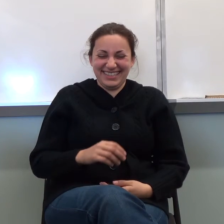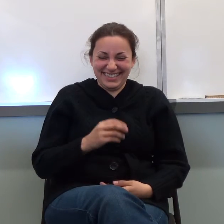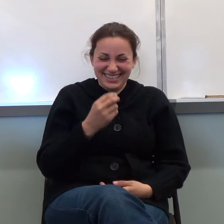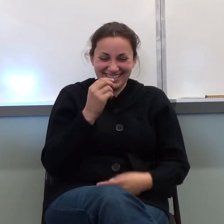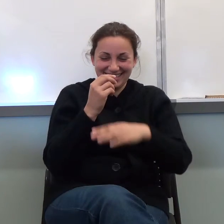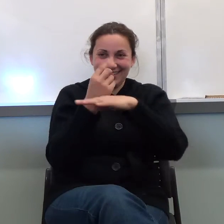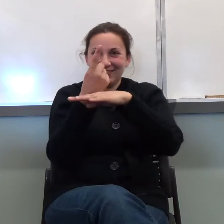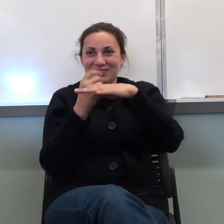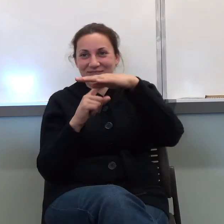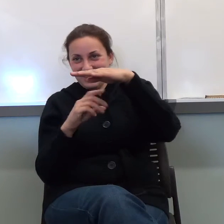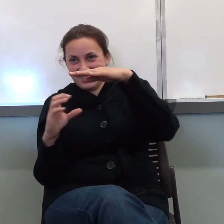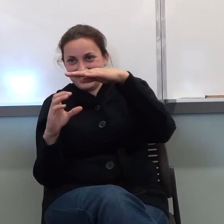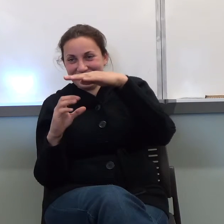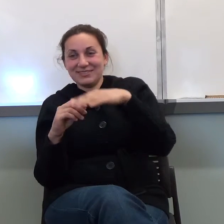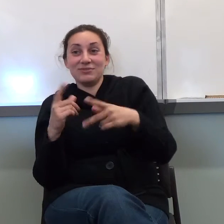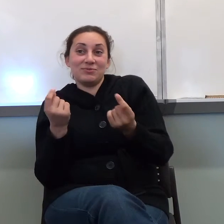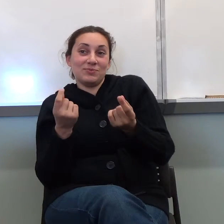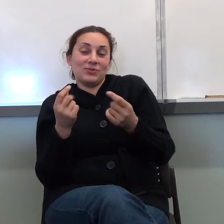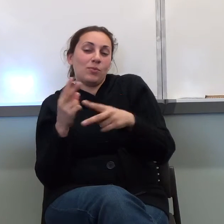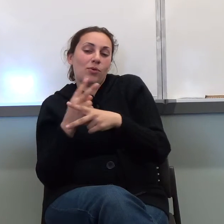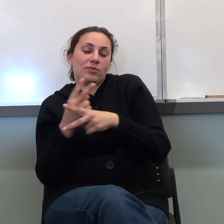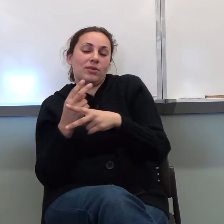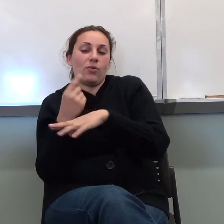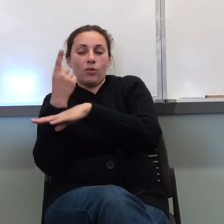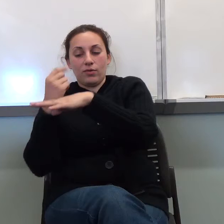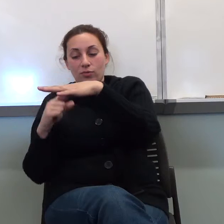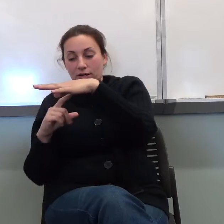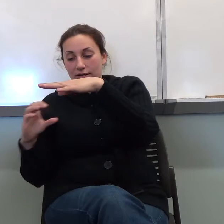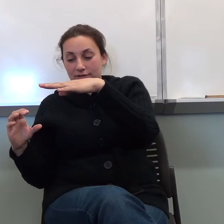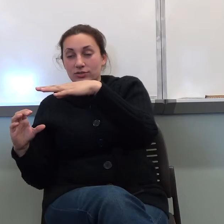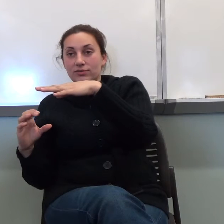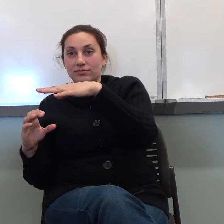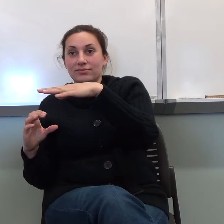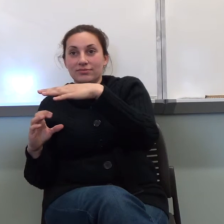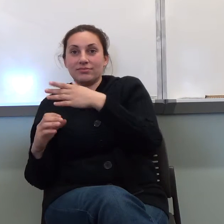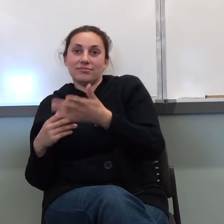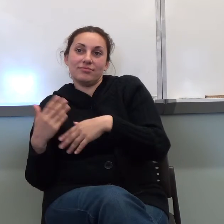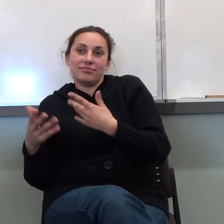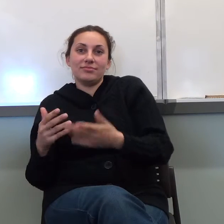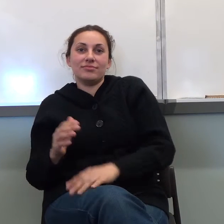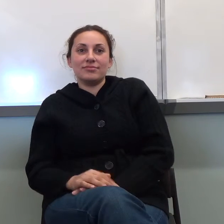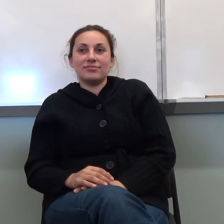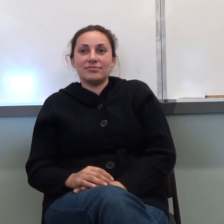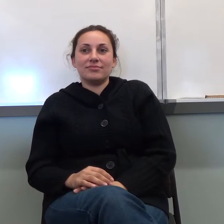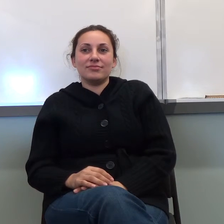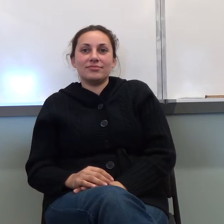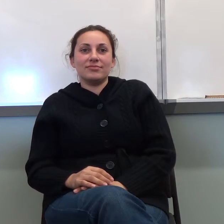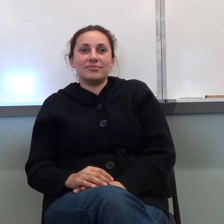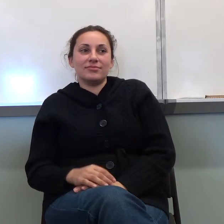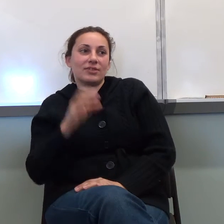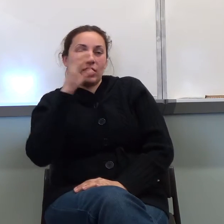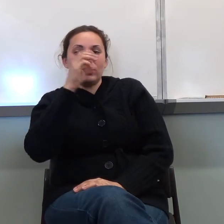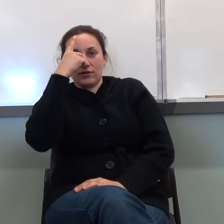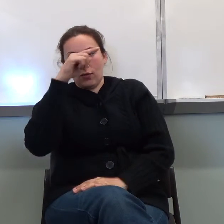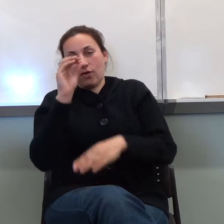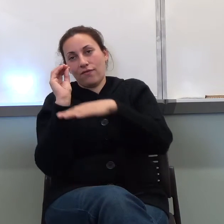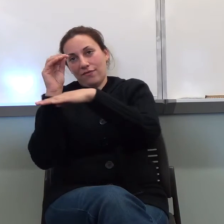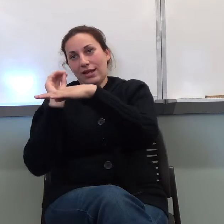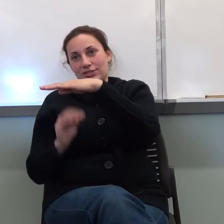could just simply multiply by 1/100, and that will take us to what we're looking for, a fraction. So this